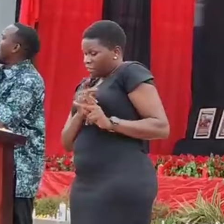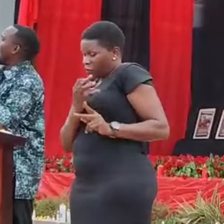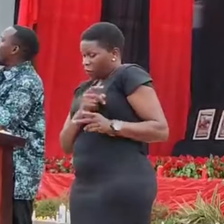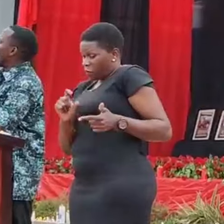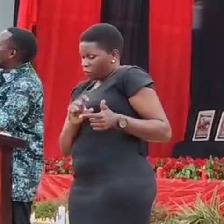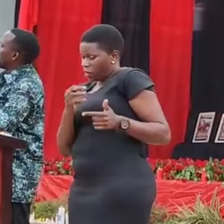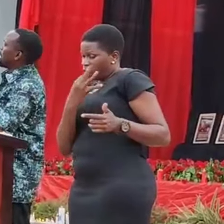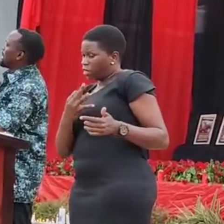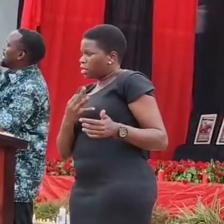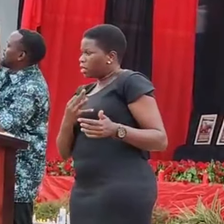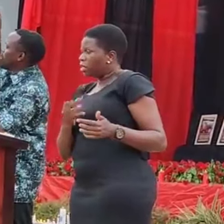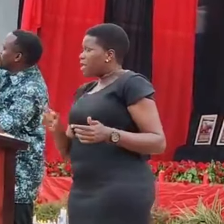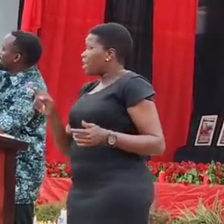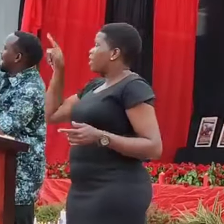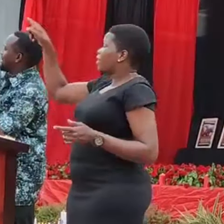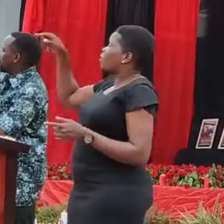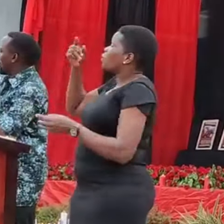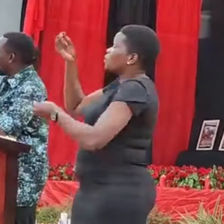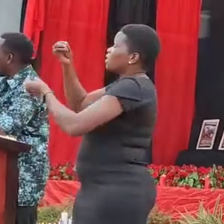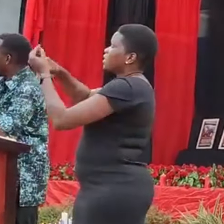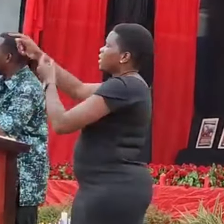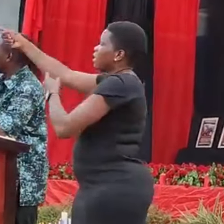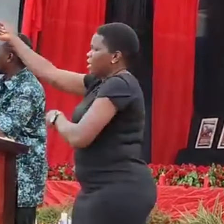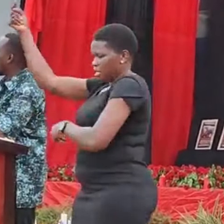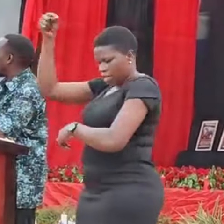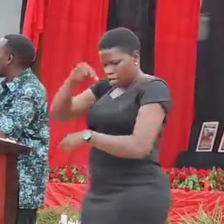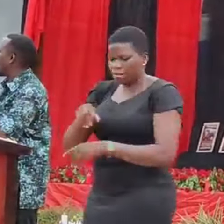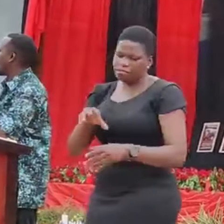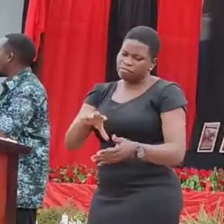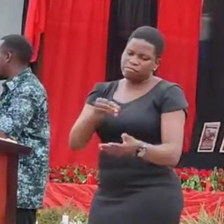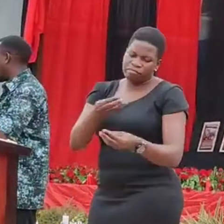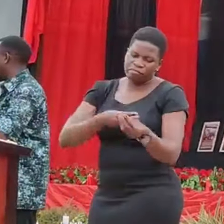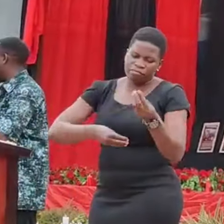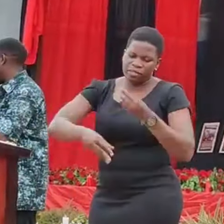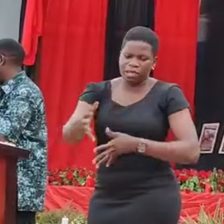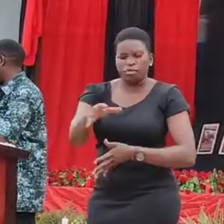Oli eyagimuguza n'agirona ku poliisi kubanga baakolagana ne poliisi.